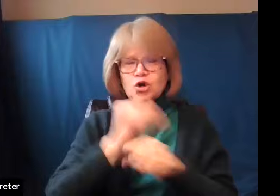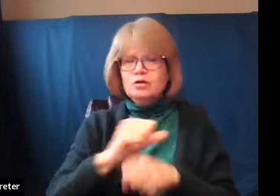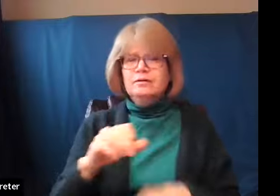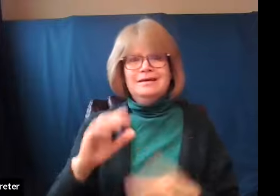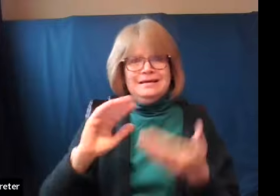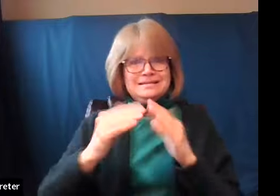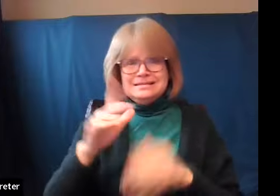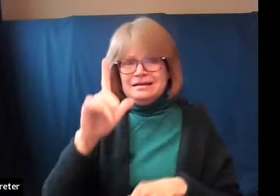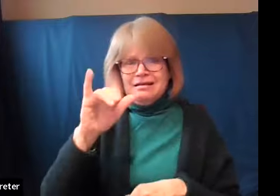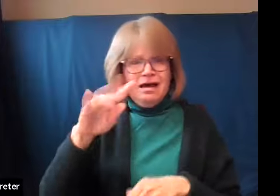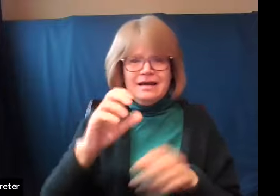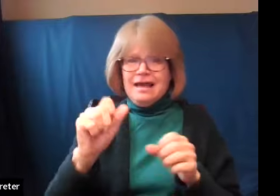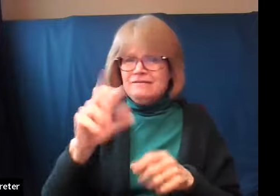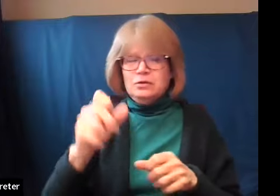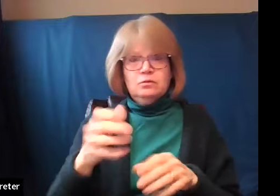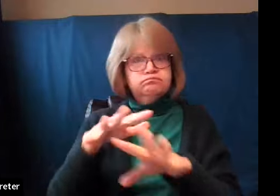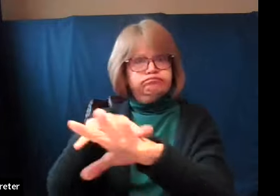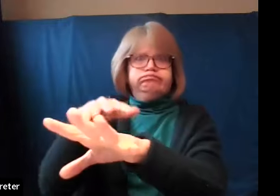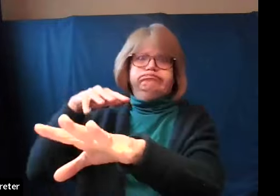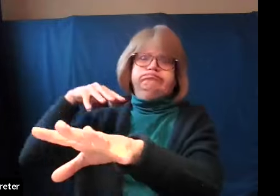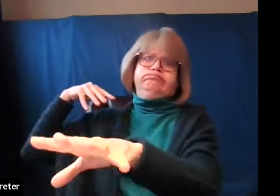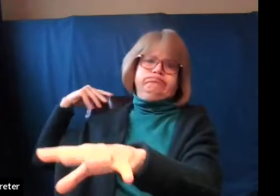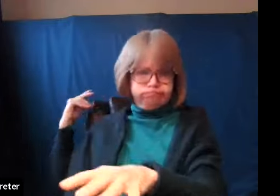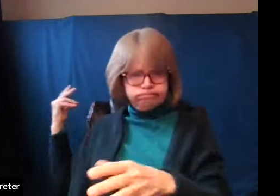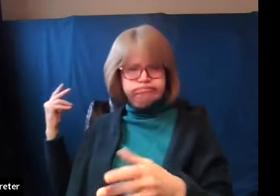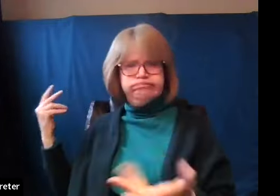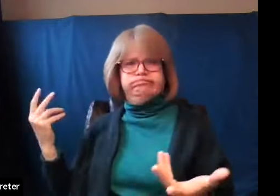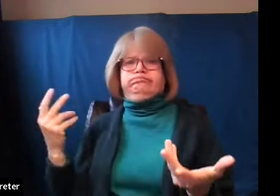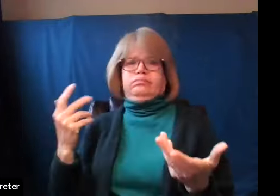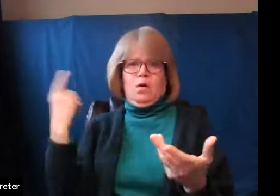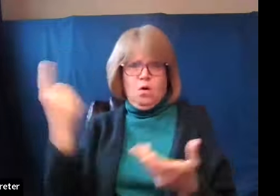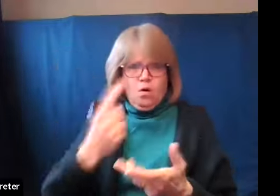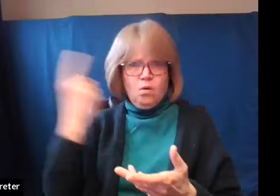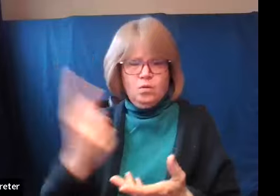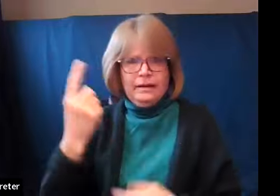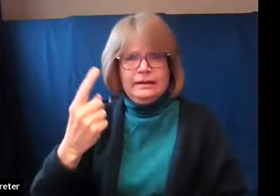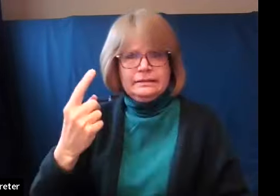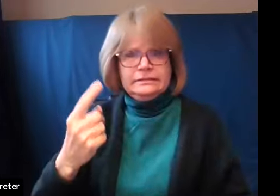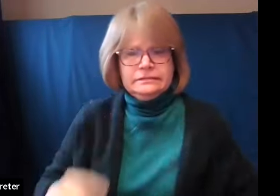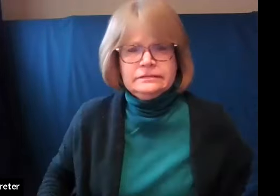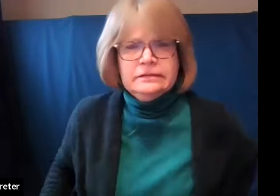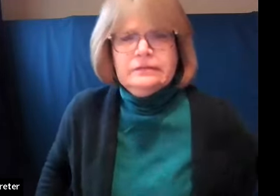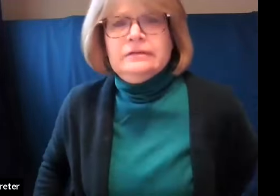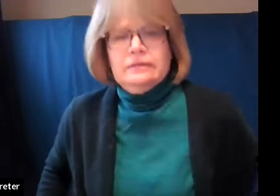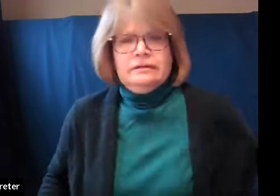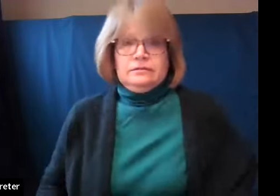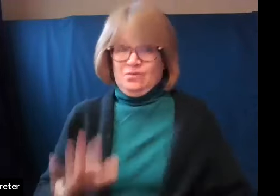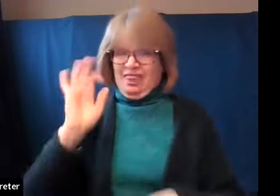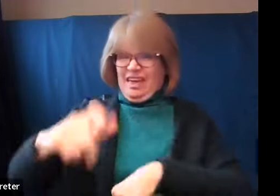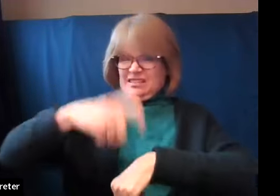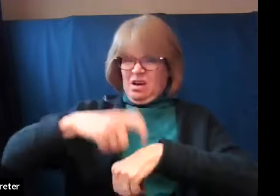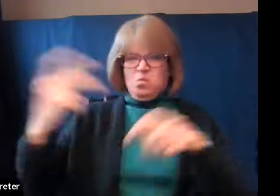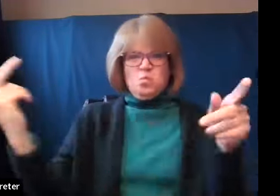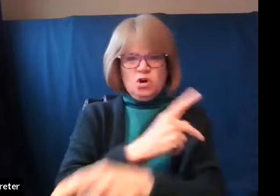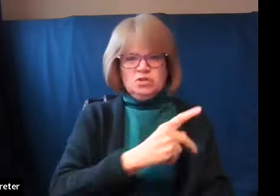was always hung up when traffic slowed to beep at Dave Roberts, the Channel 6 meteorologist reporting outside the donut-shaped studio.